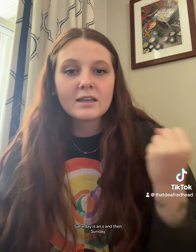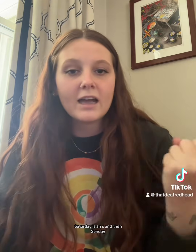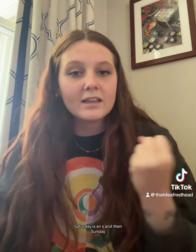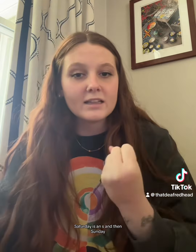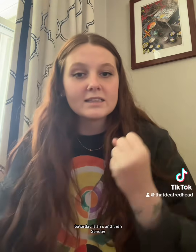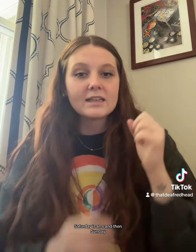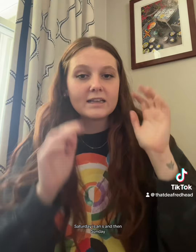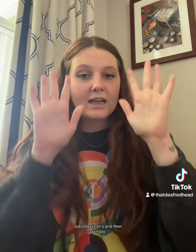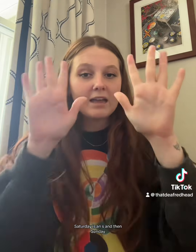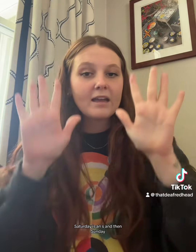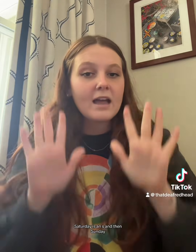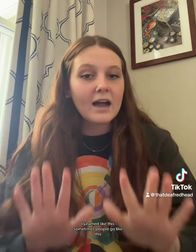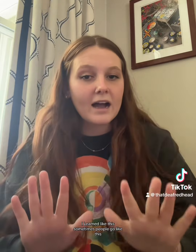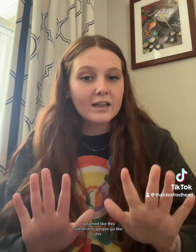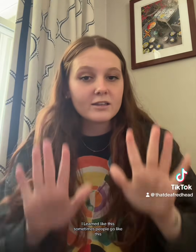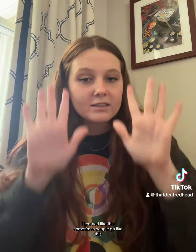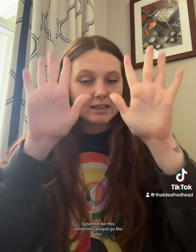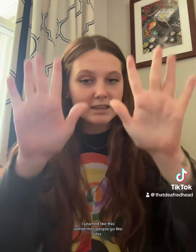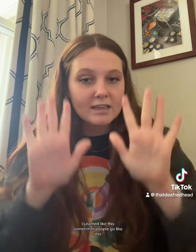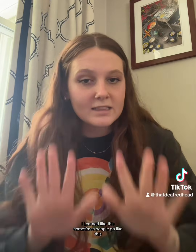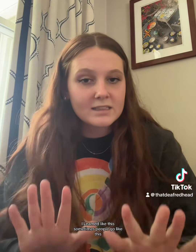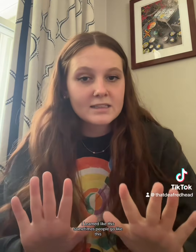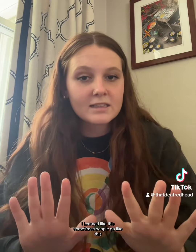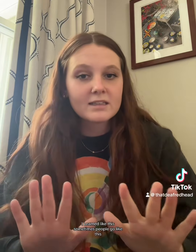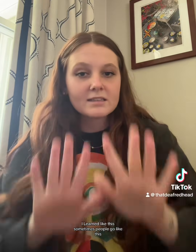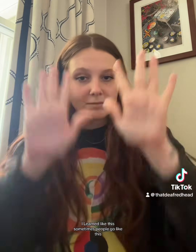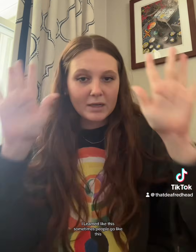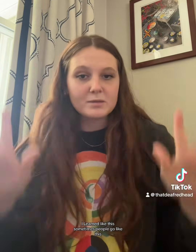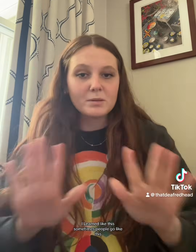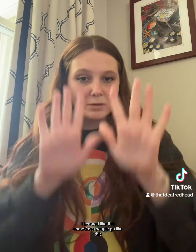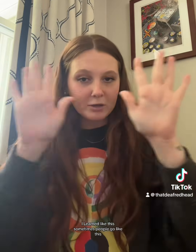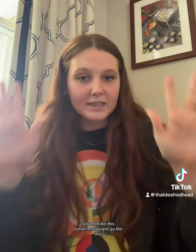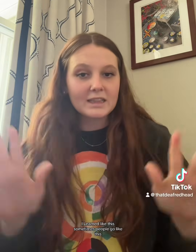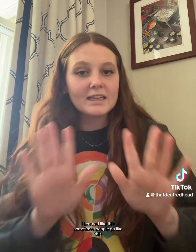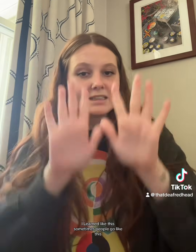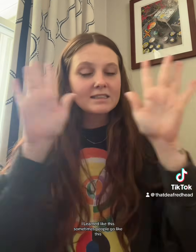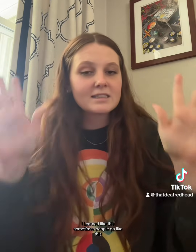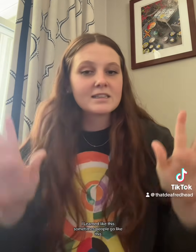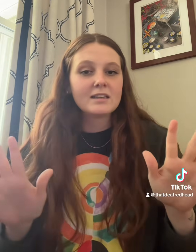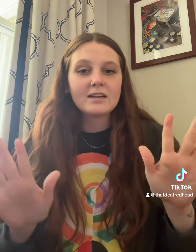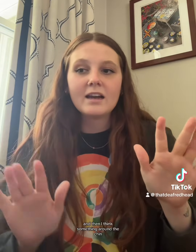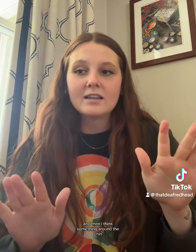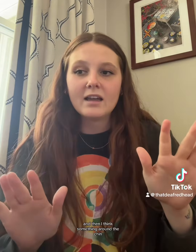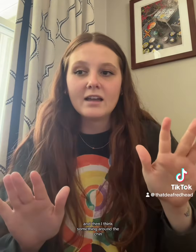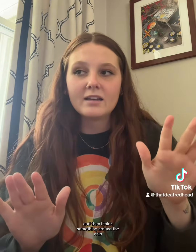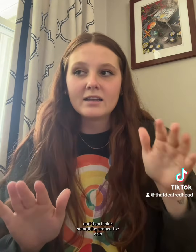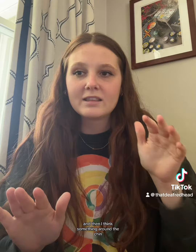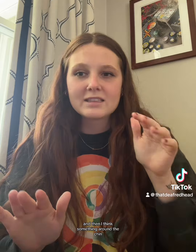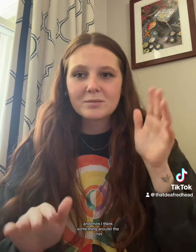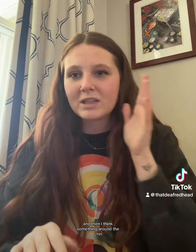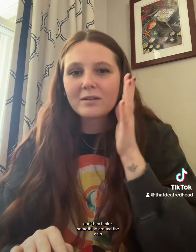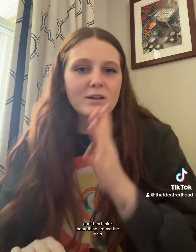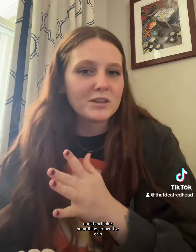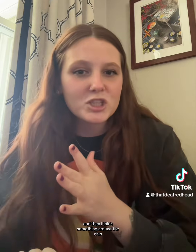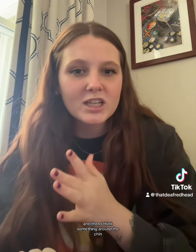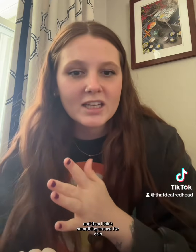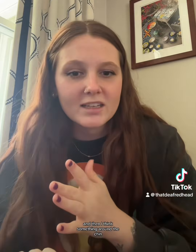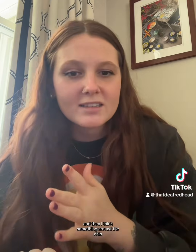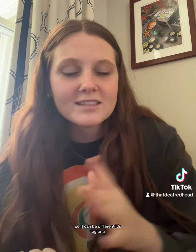And then Sunday, I learned like this. Sometimes people go like this. And then I think something around the chin.